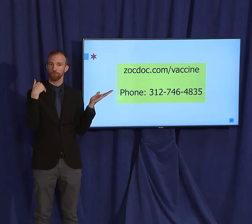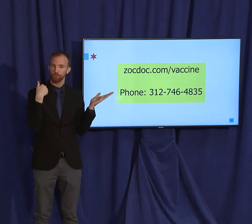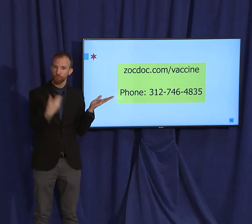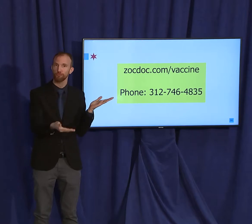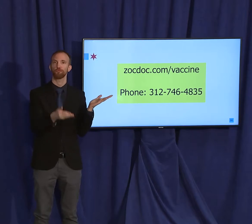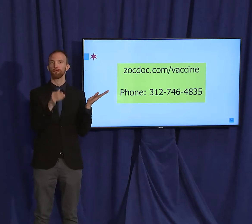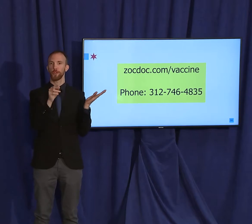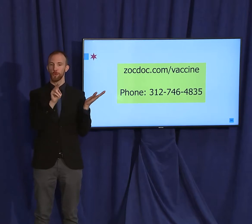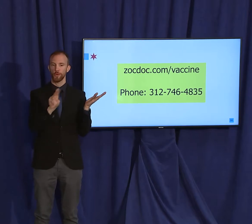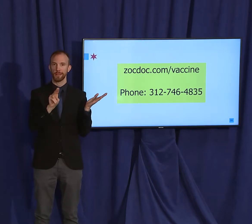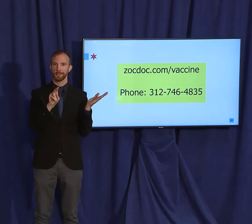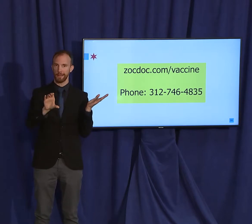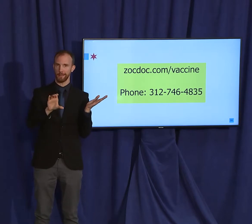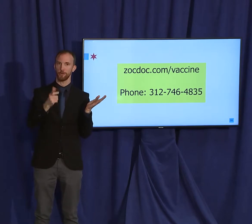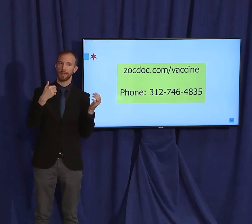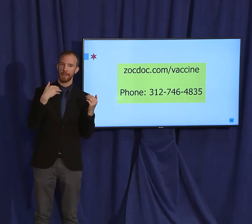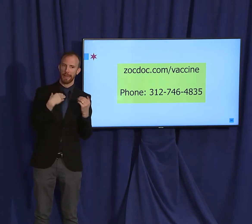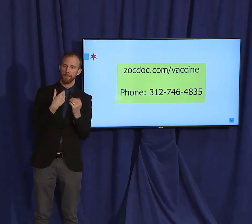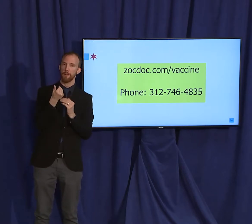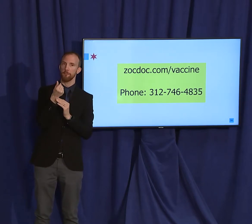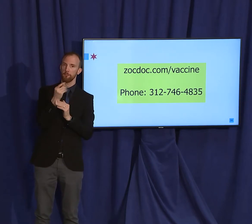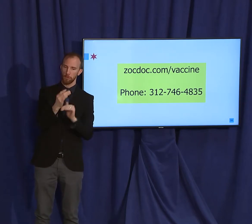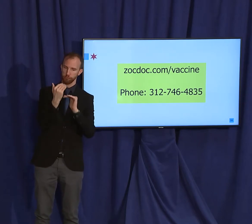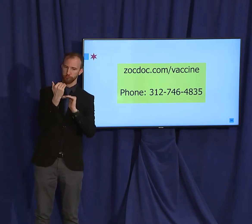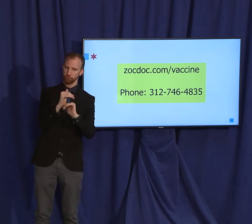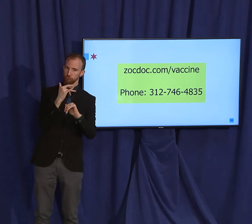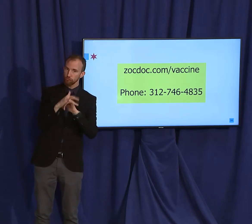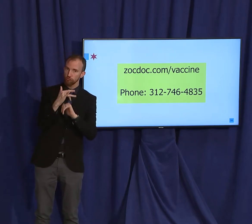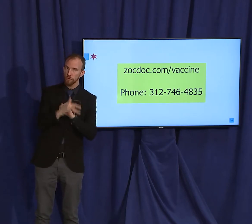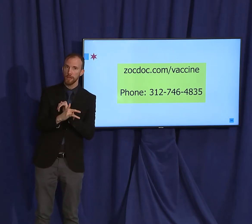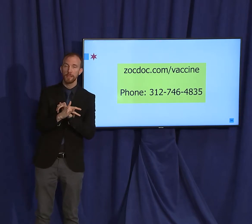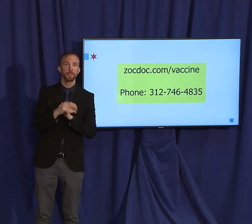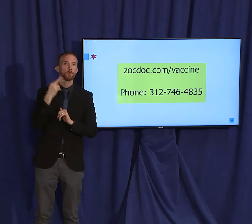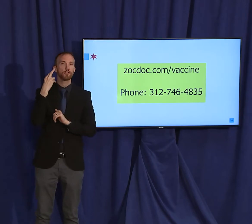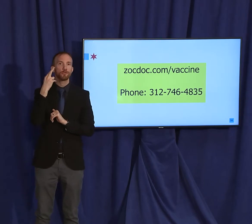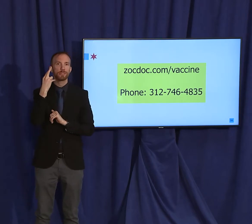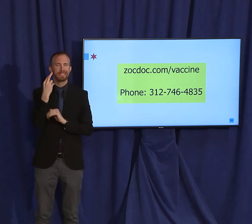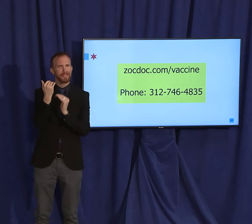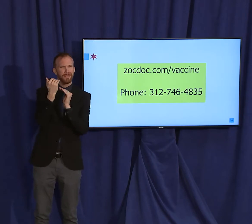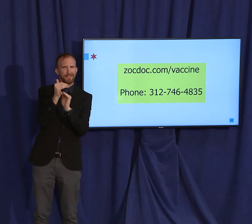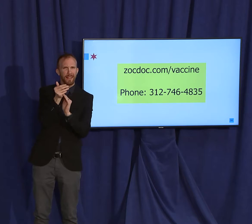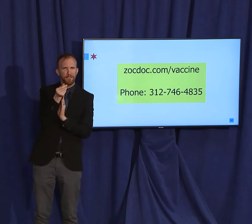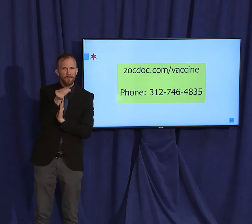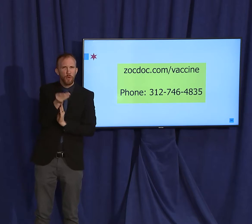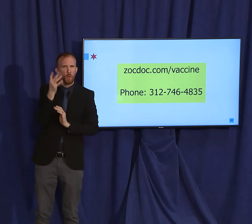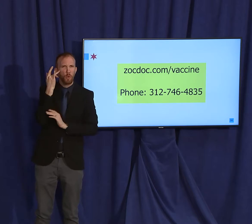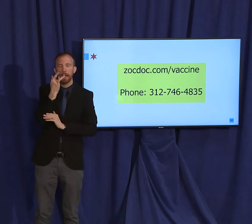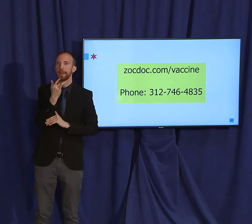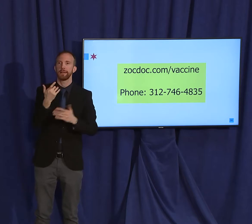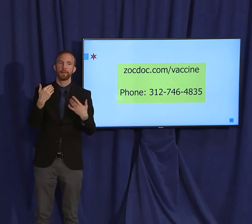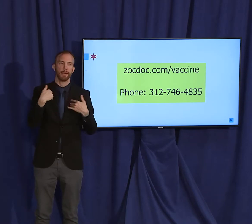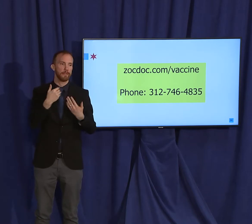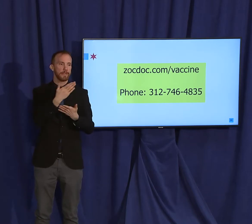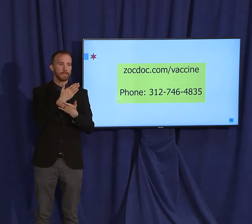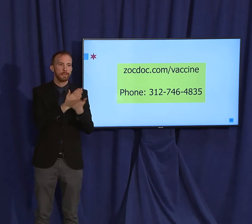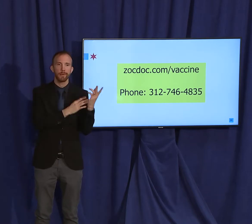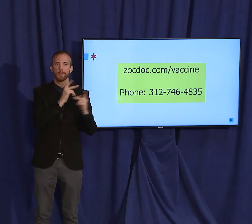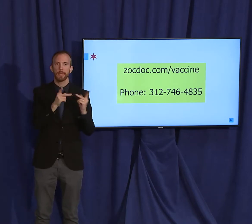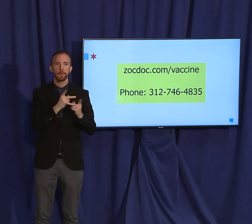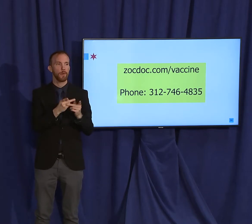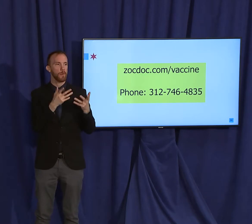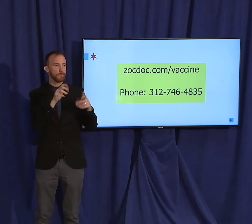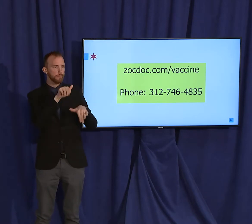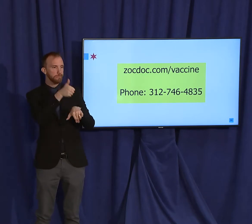a limited number because it's mostly if there are vaccine appointments that have not been filled, et cetera. Those go instantly. We know there's a lot of demand